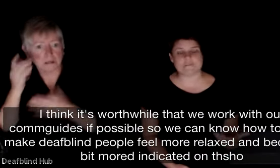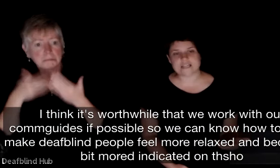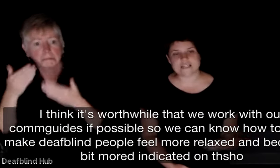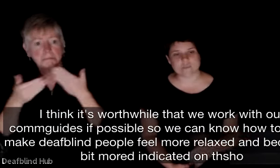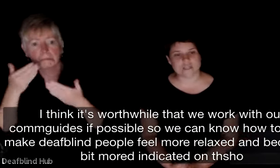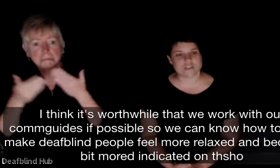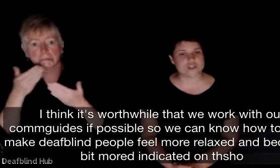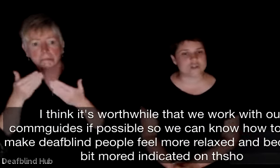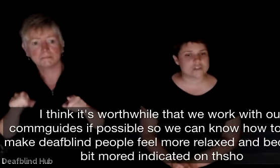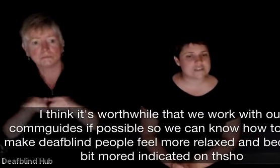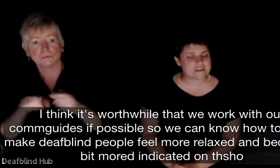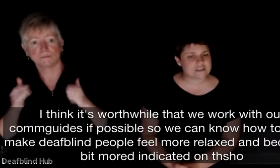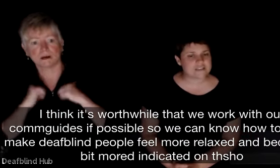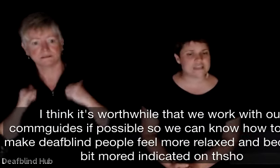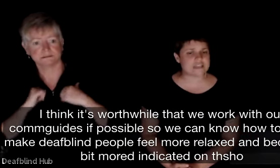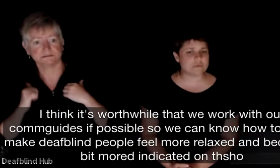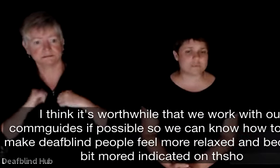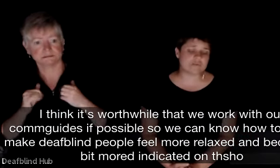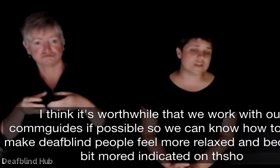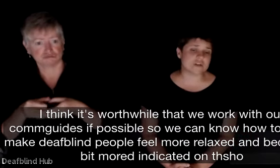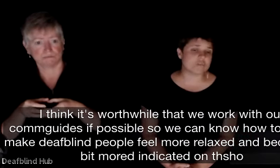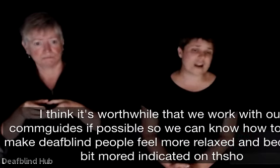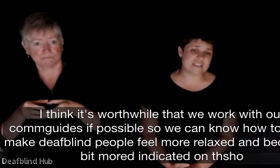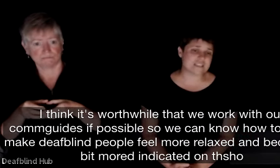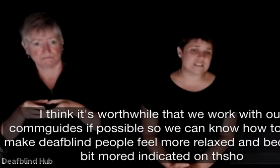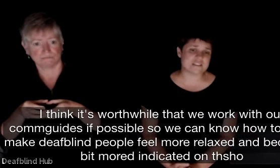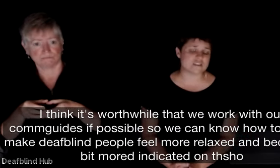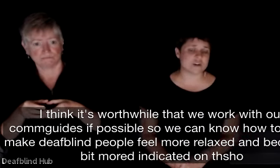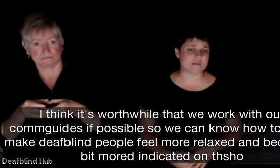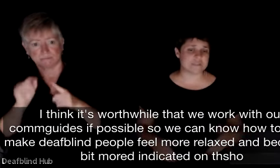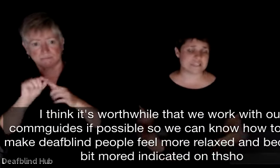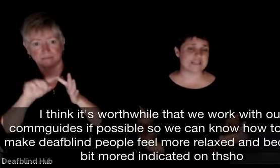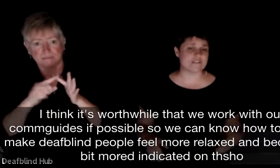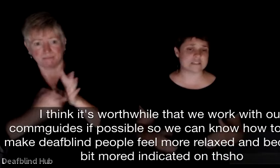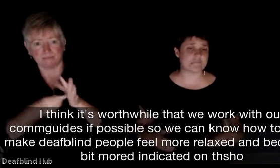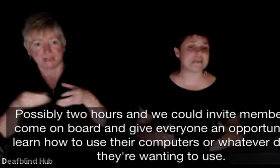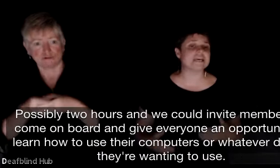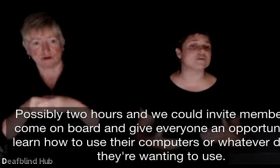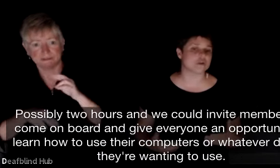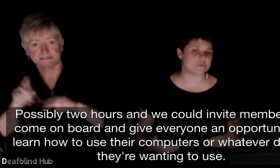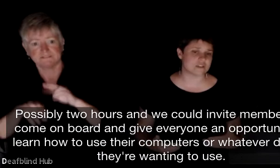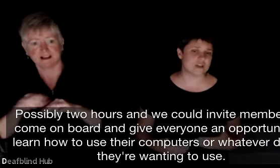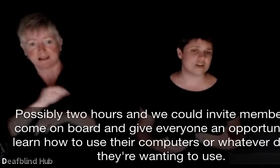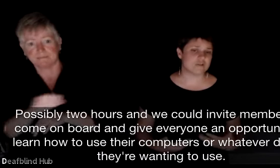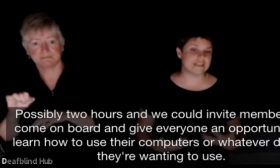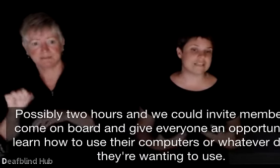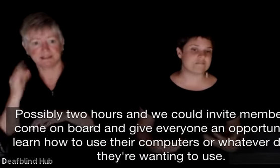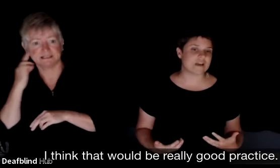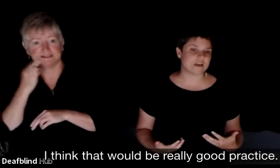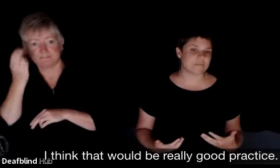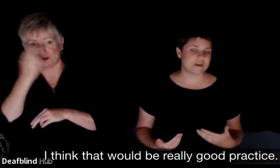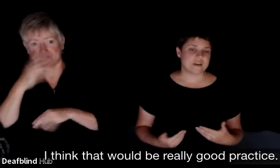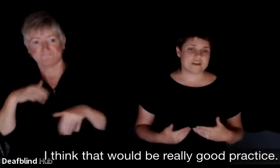whatever device they're wanting to use. I think that would be really good practice, is, particularly as a peer group, to